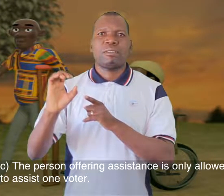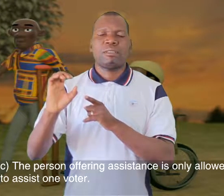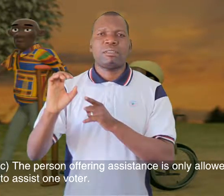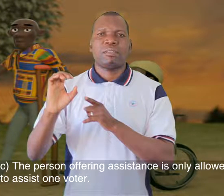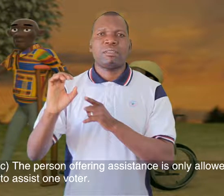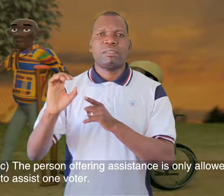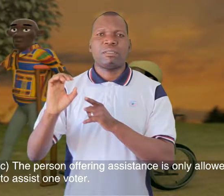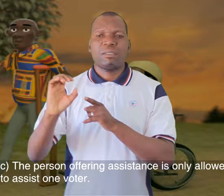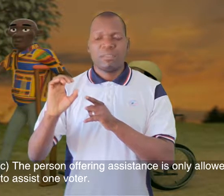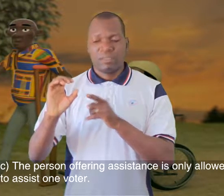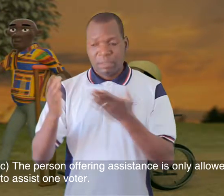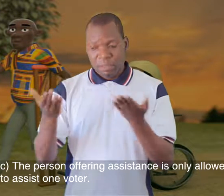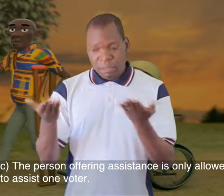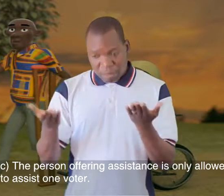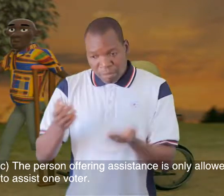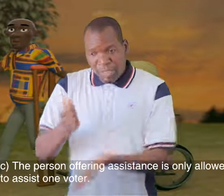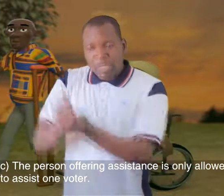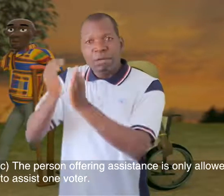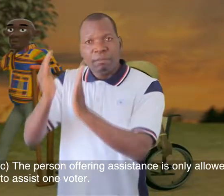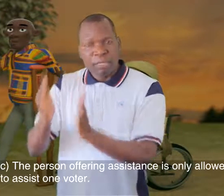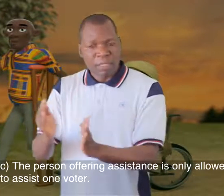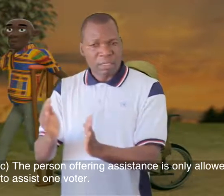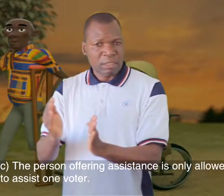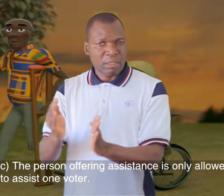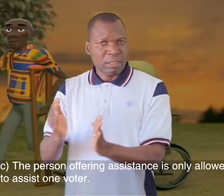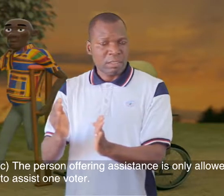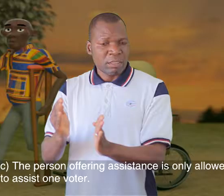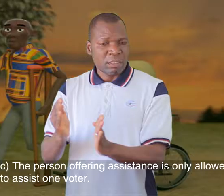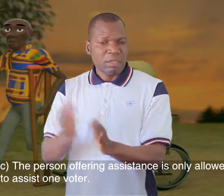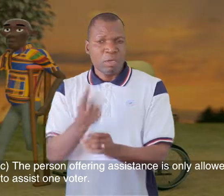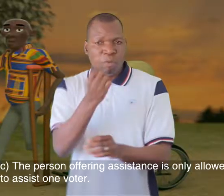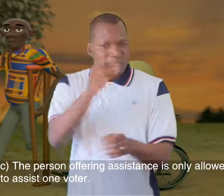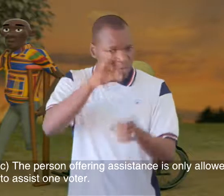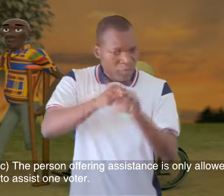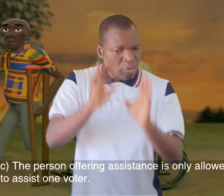The person offering assistance is only allowed to assist one voter.